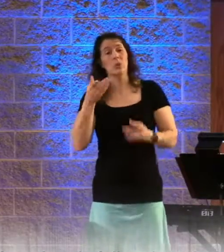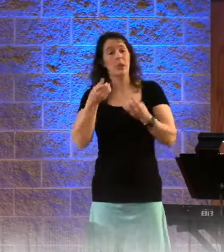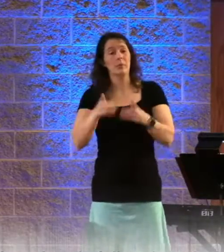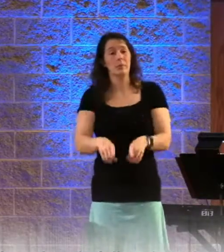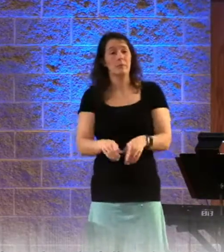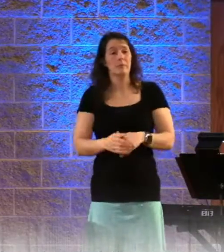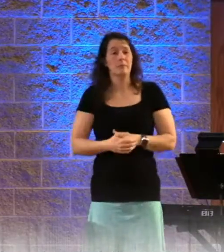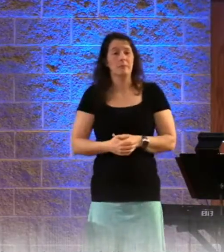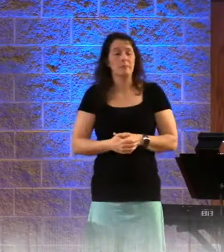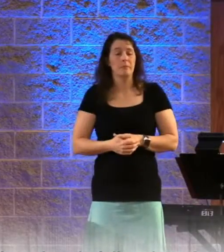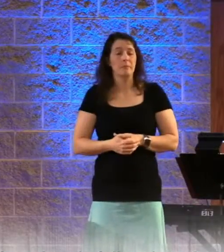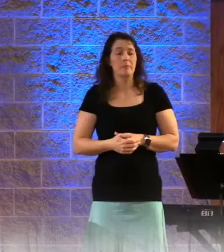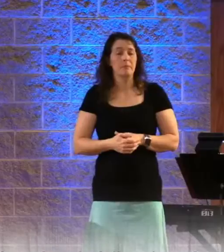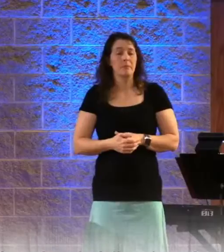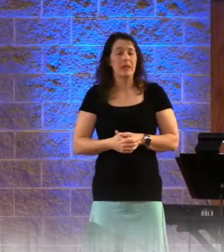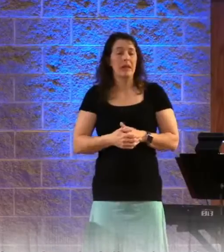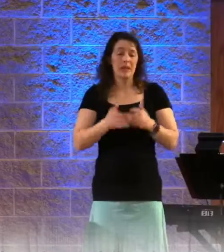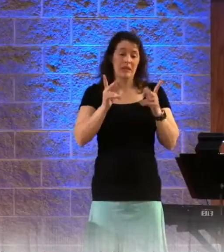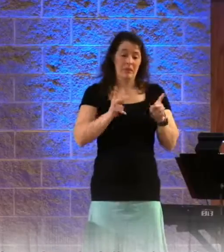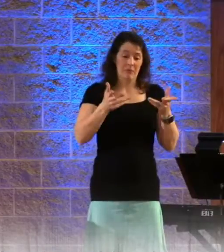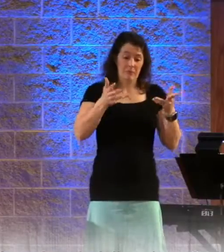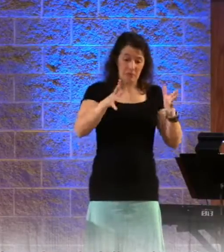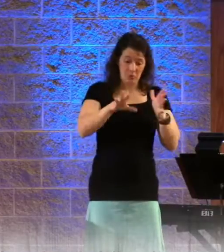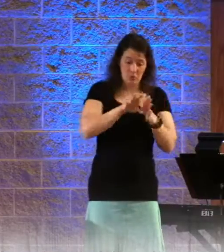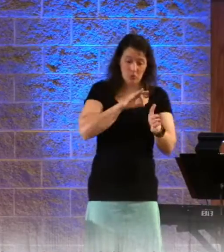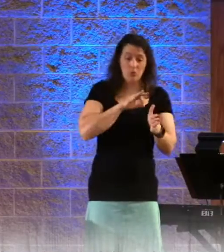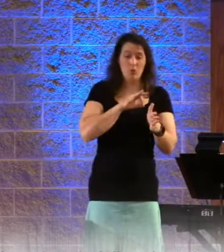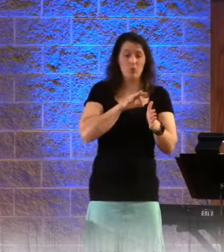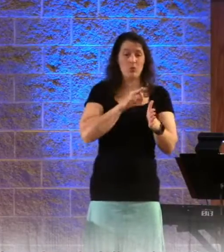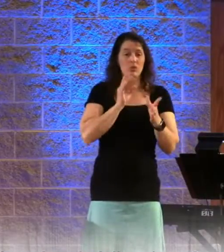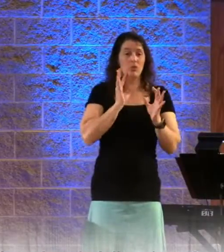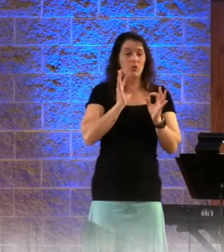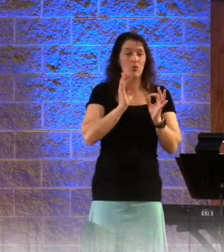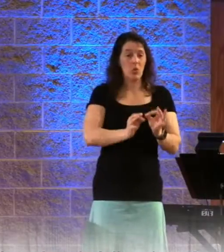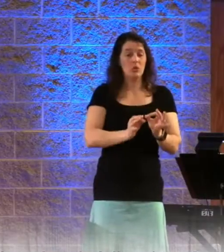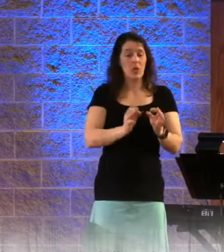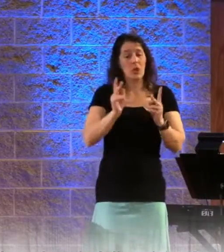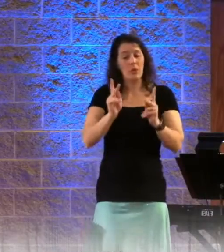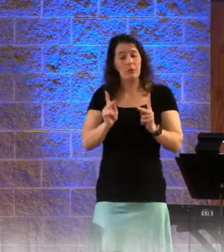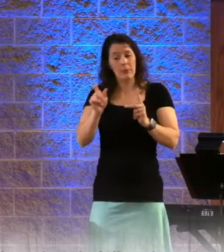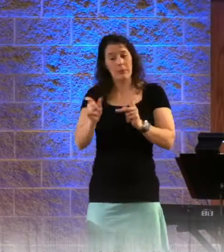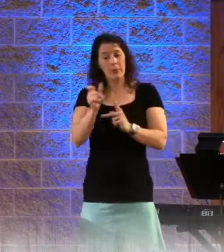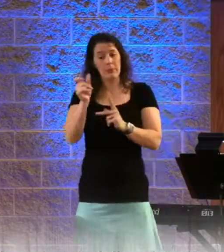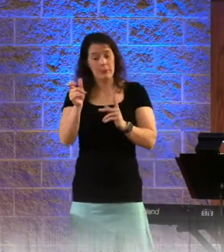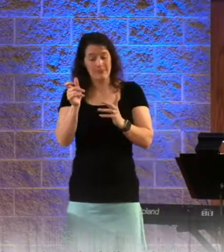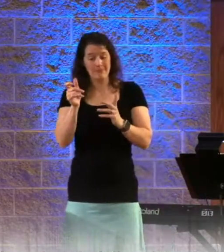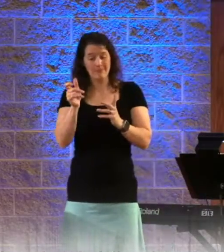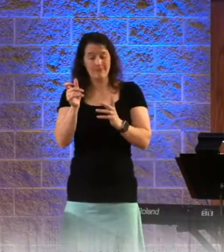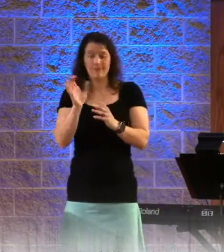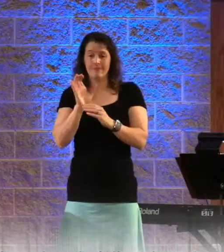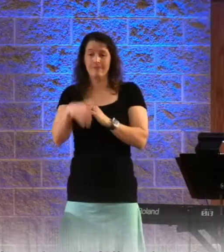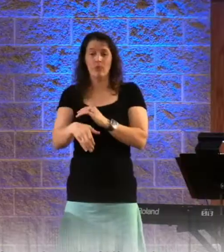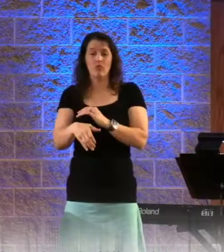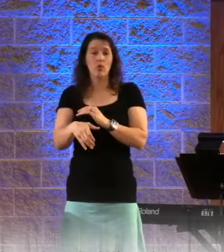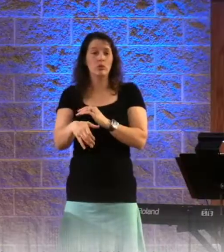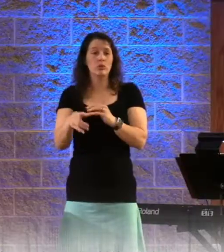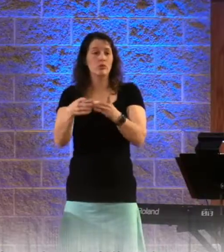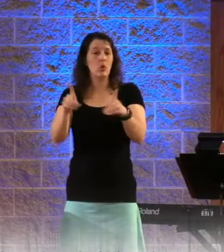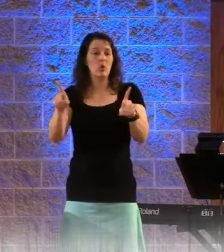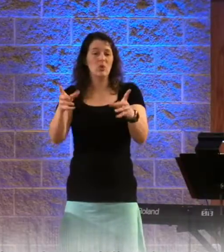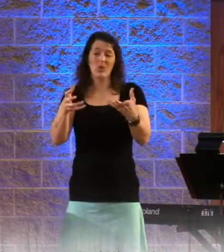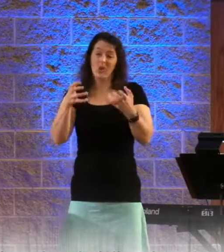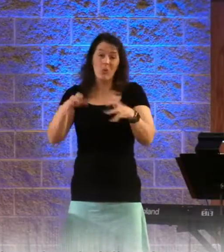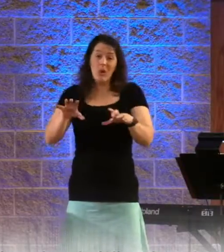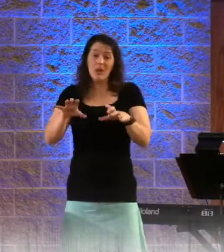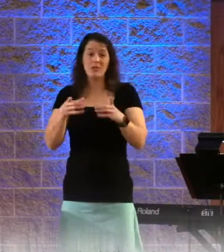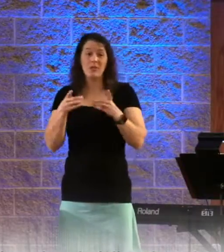happen. There are people who have chosen divorce. There are people who have been divorced. They didn't want to